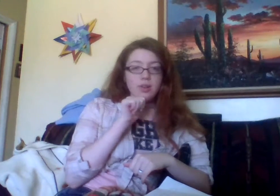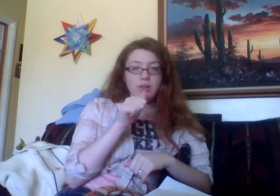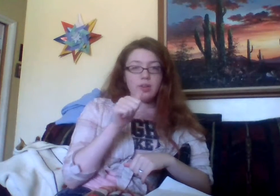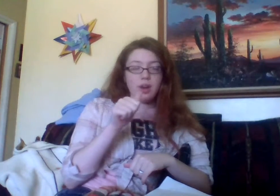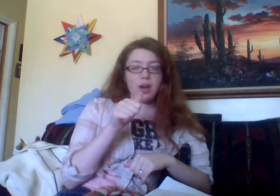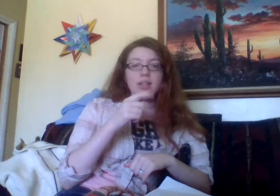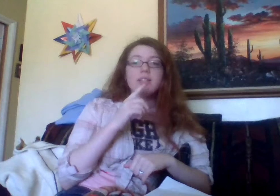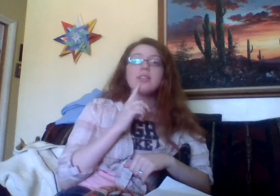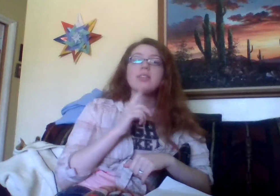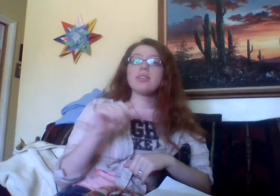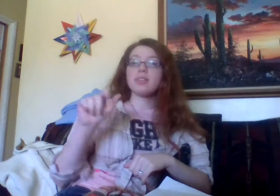not